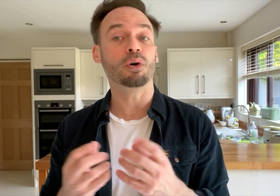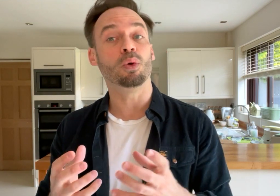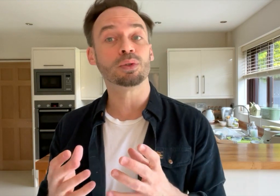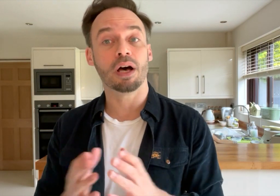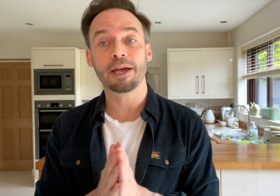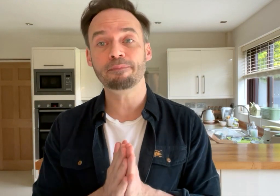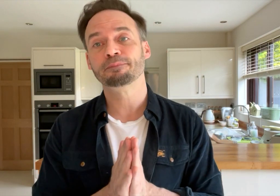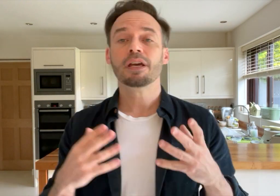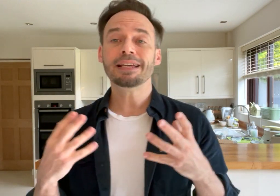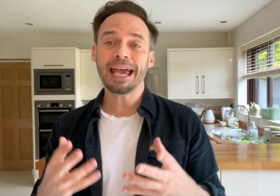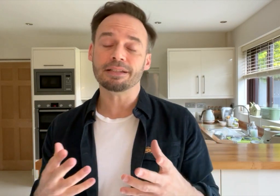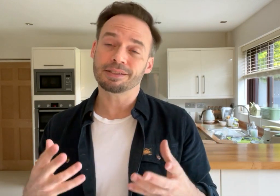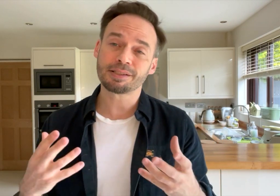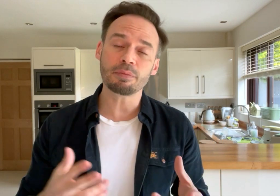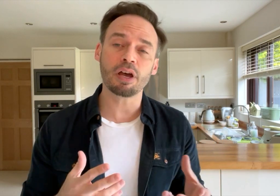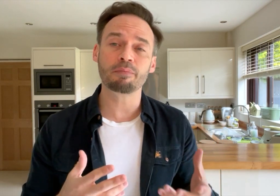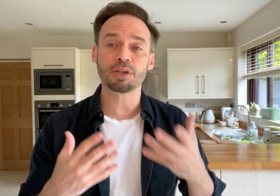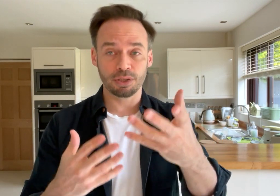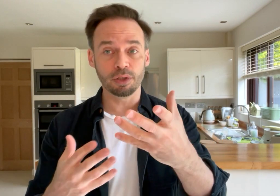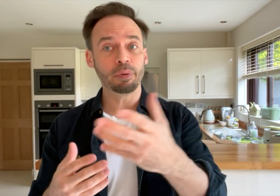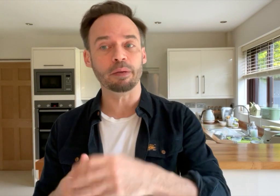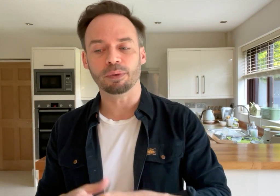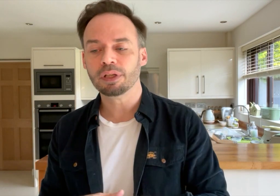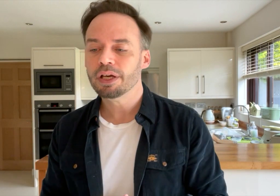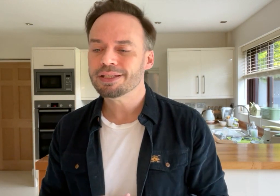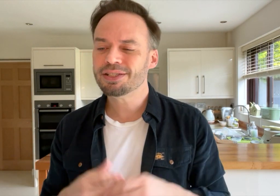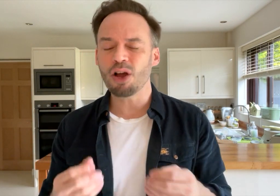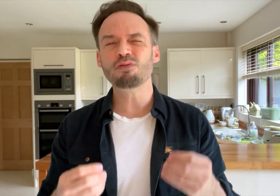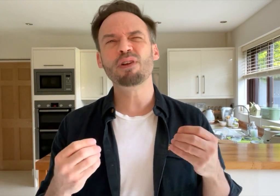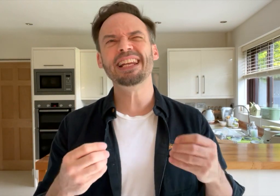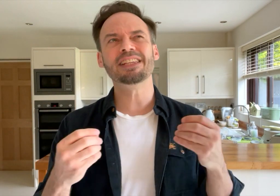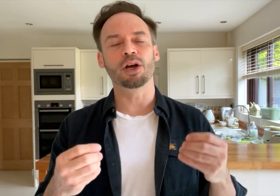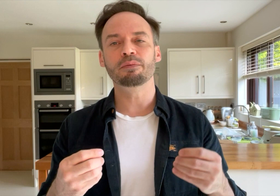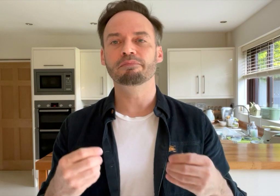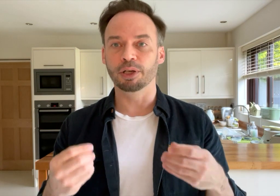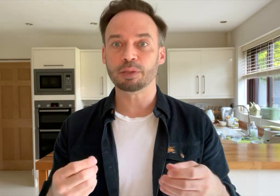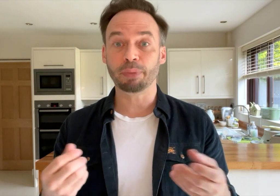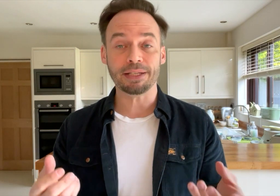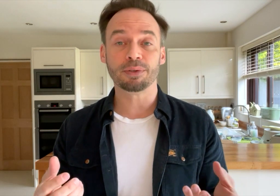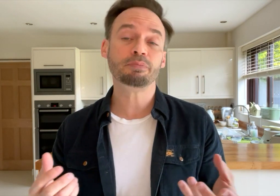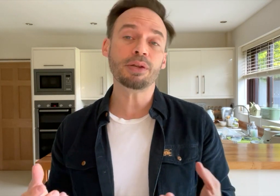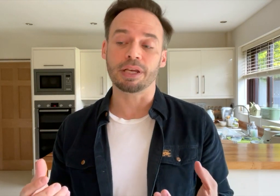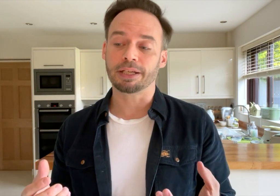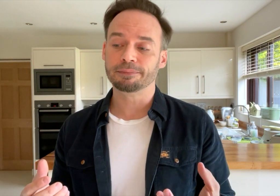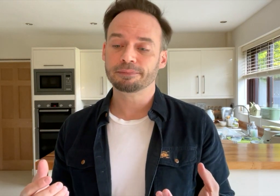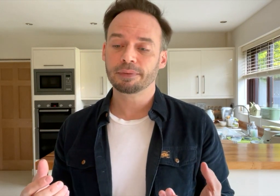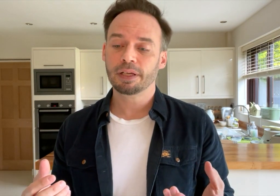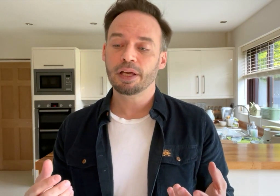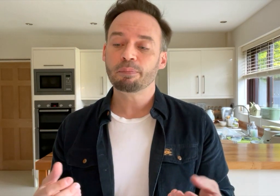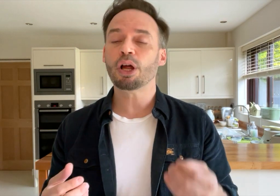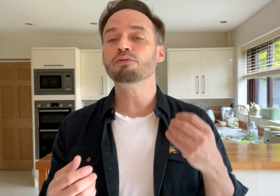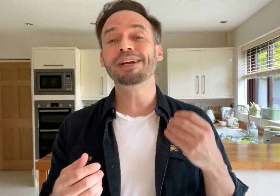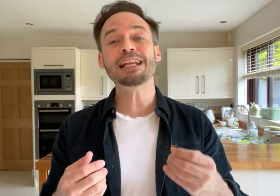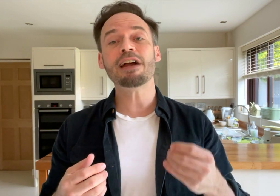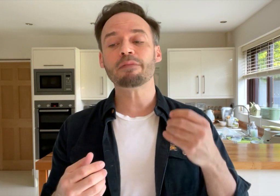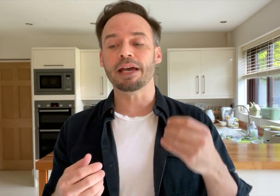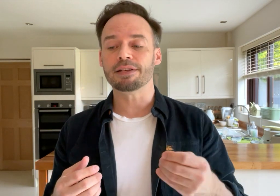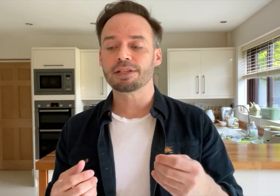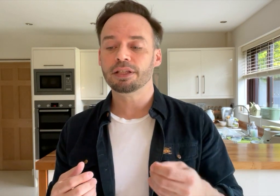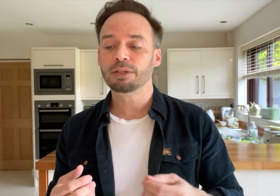all time again sometimes young people don't really know much beatles music but i really recommend you